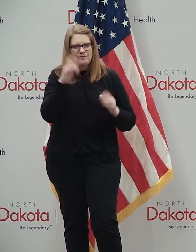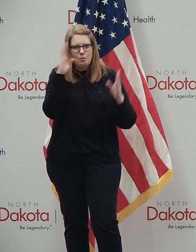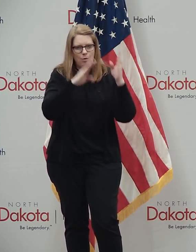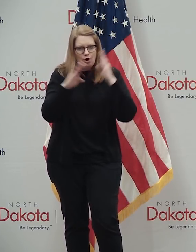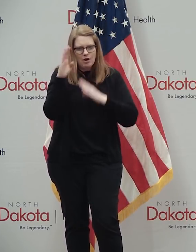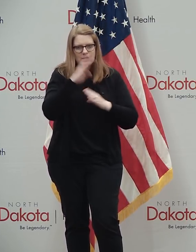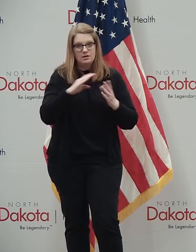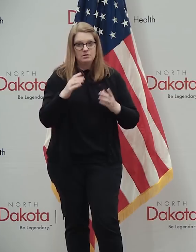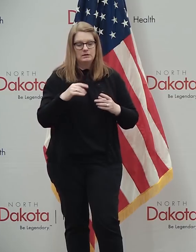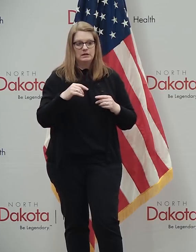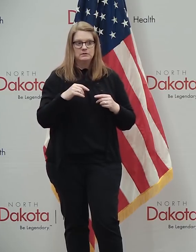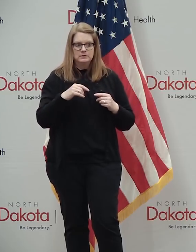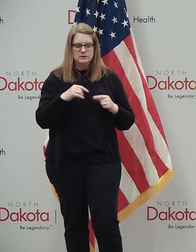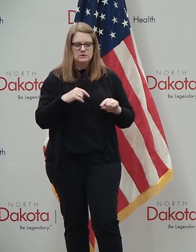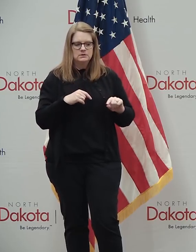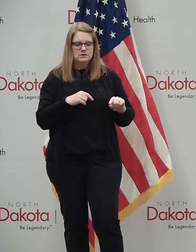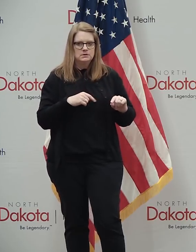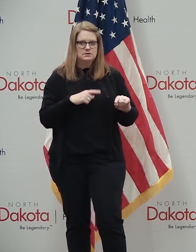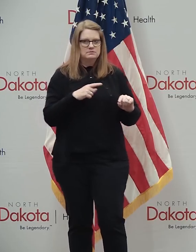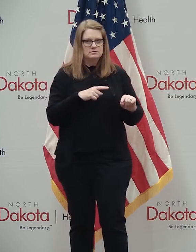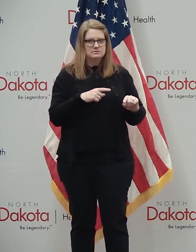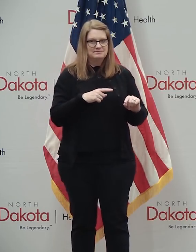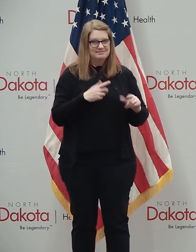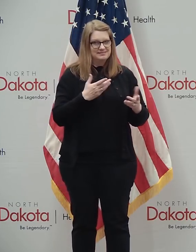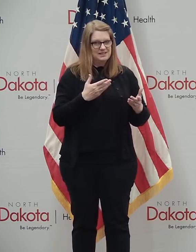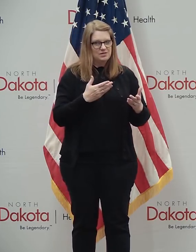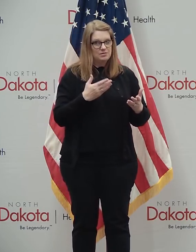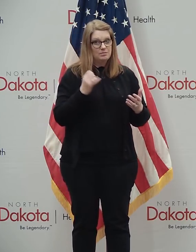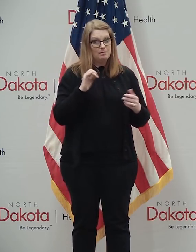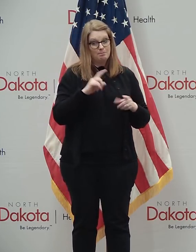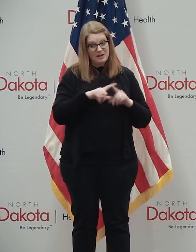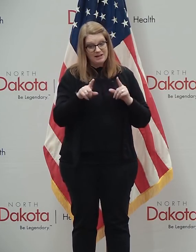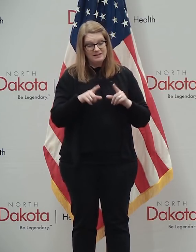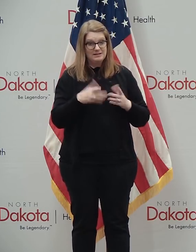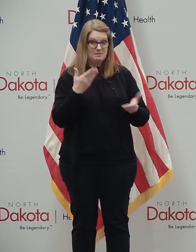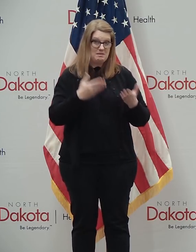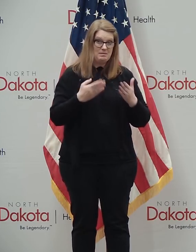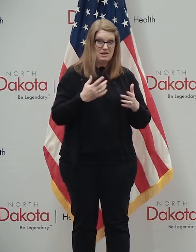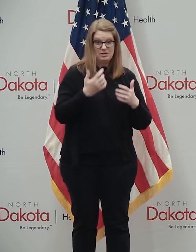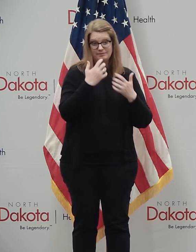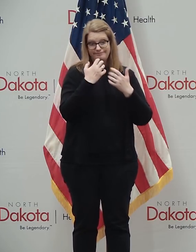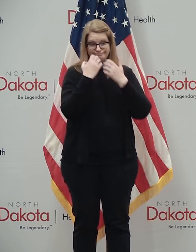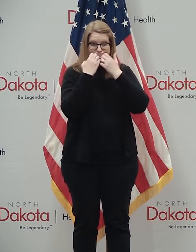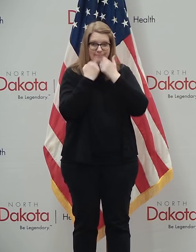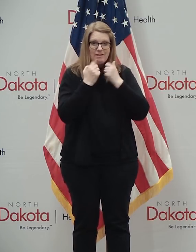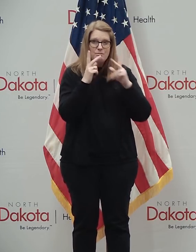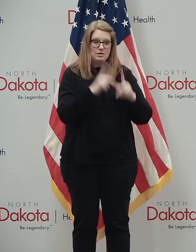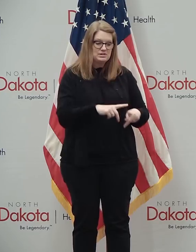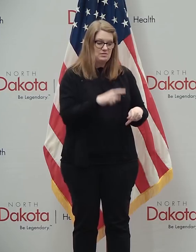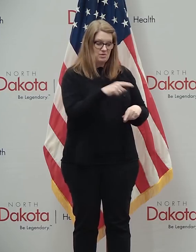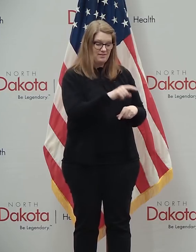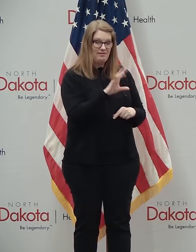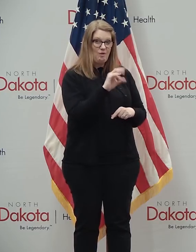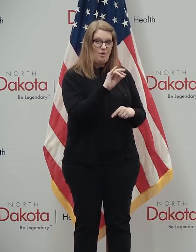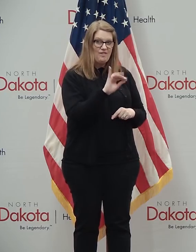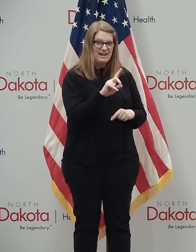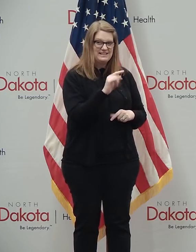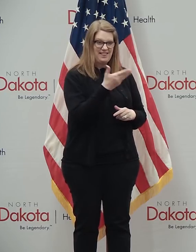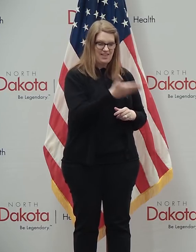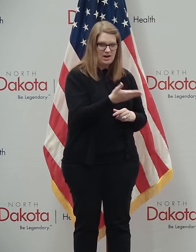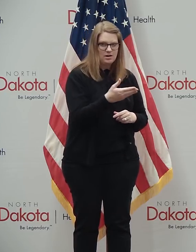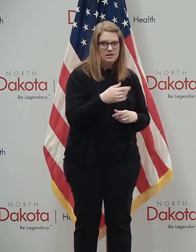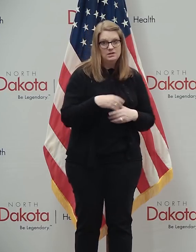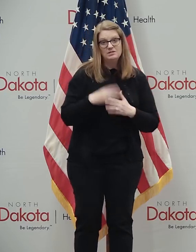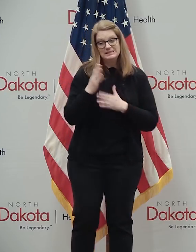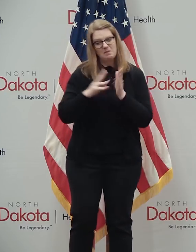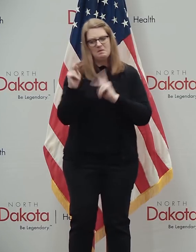have COVID, but you might find out that your loved one is in a facility where COVID exists. And we know that the minute that happens,